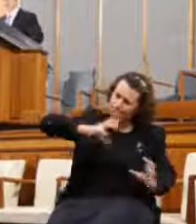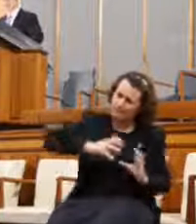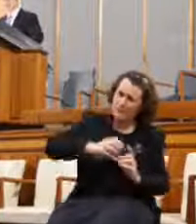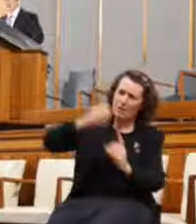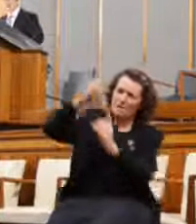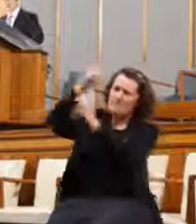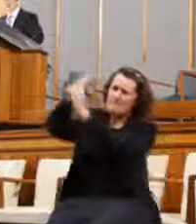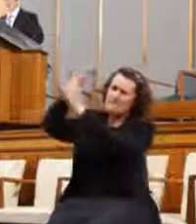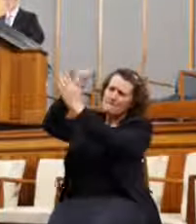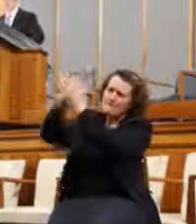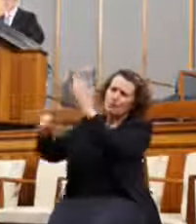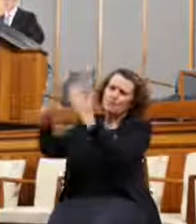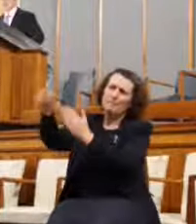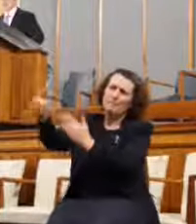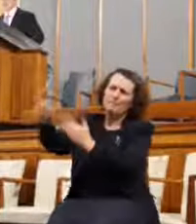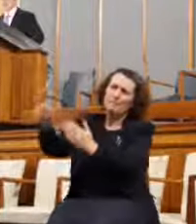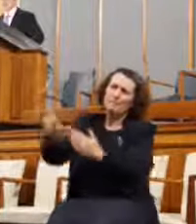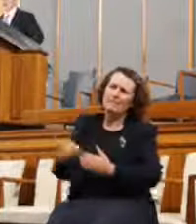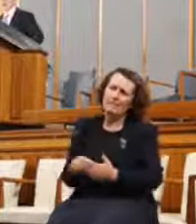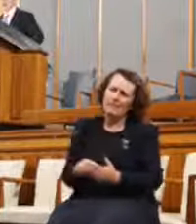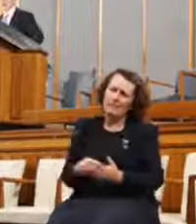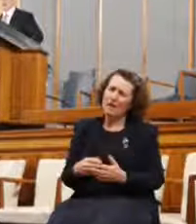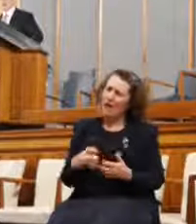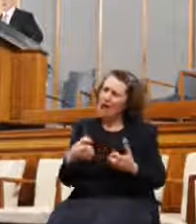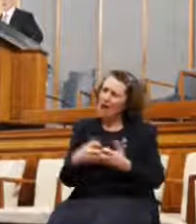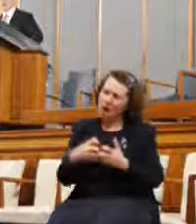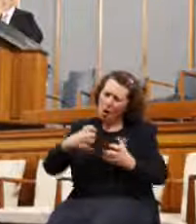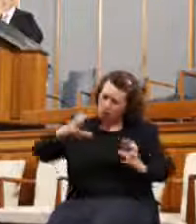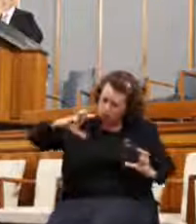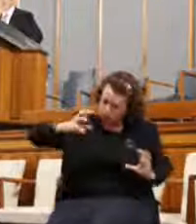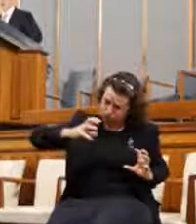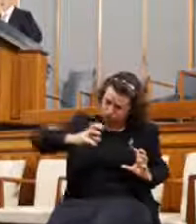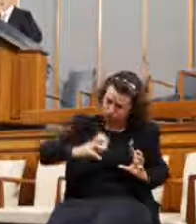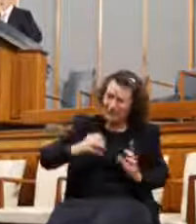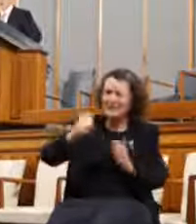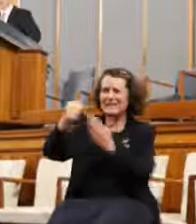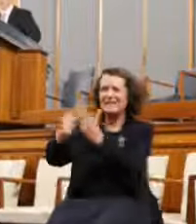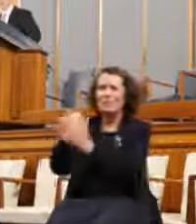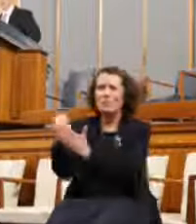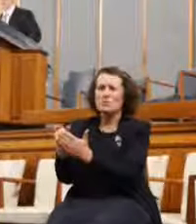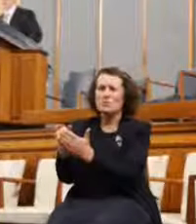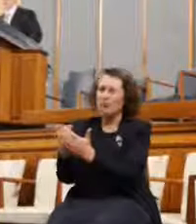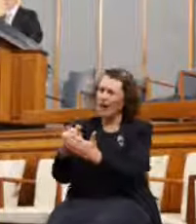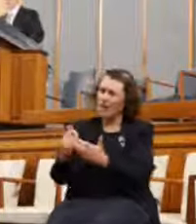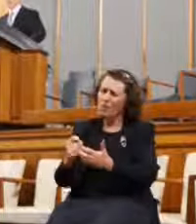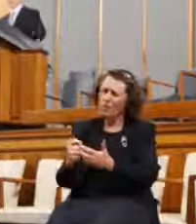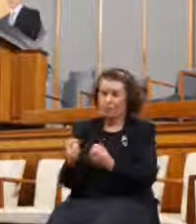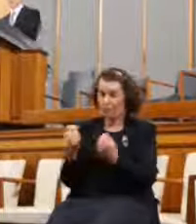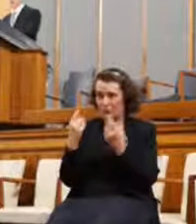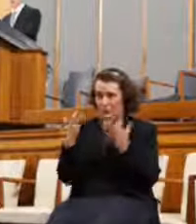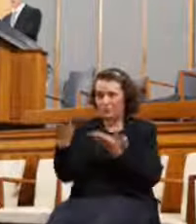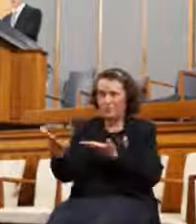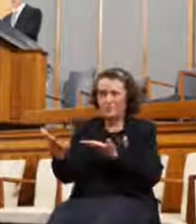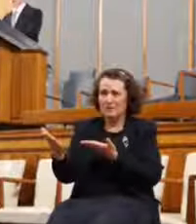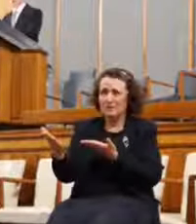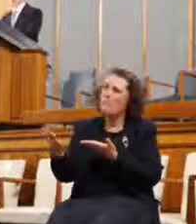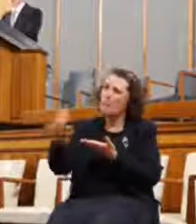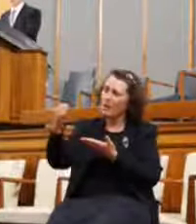this, impossibly compressed into the space of 6 hours. And he took it